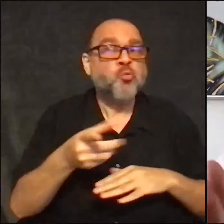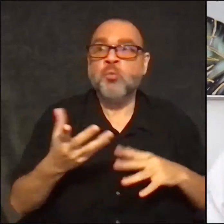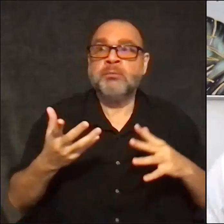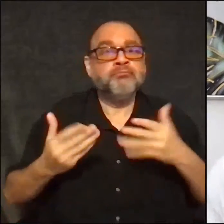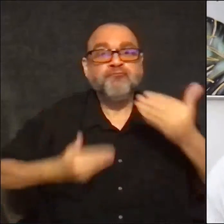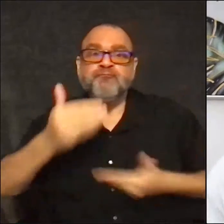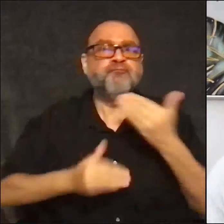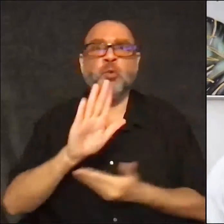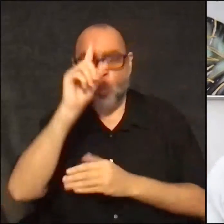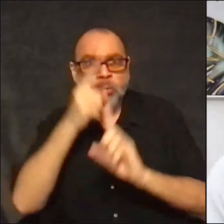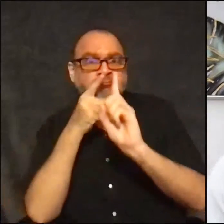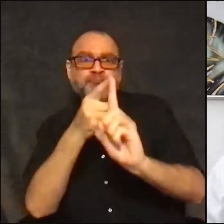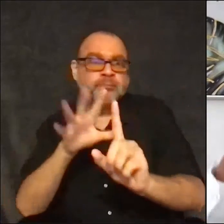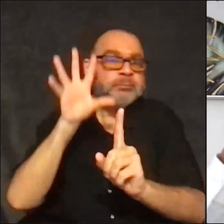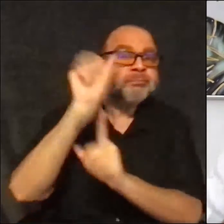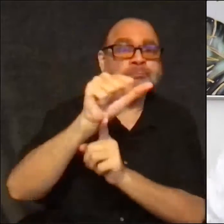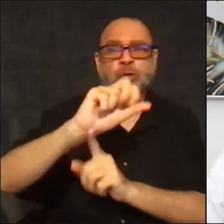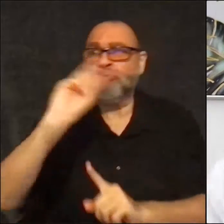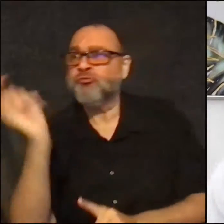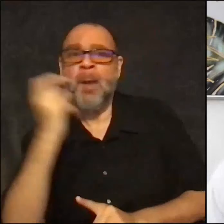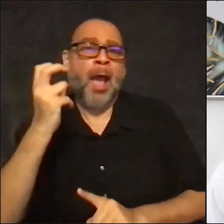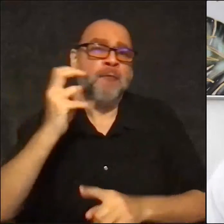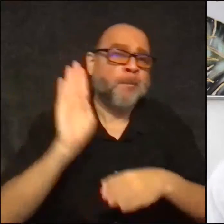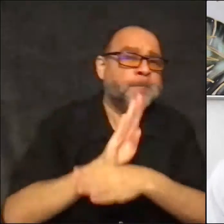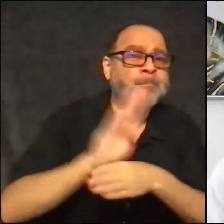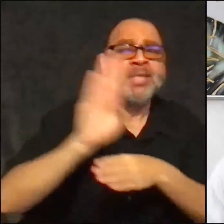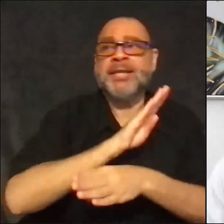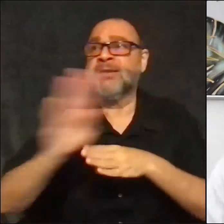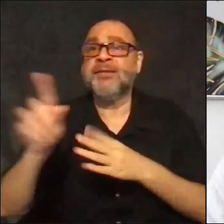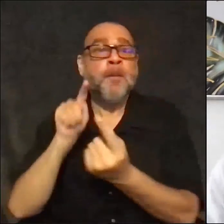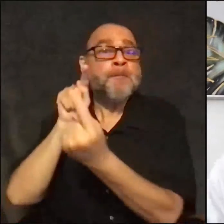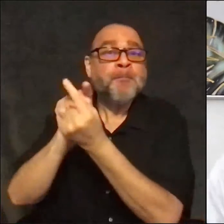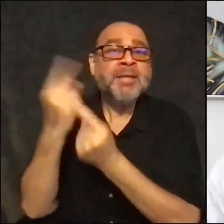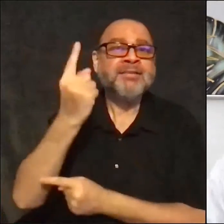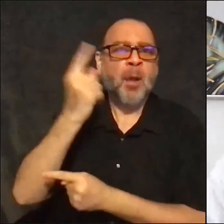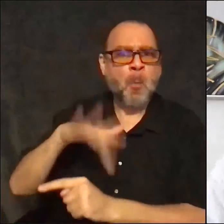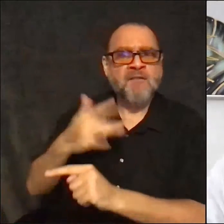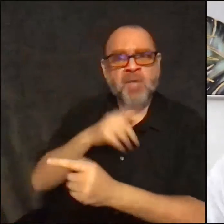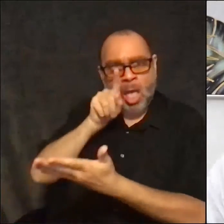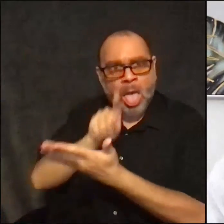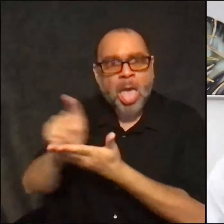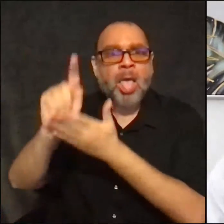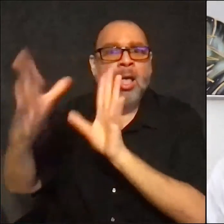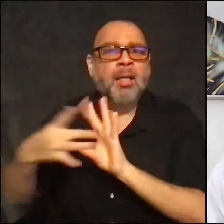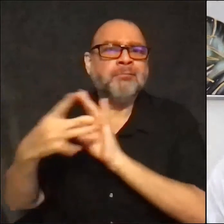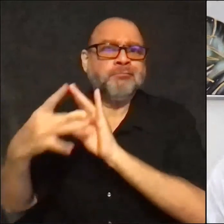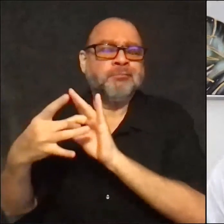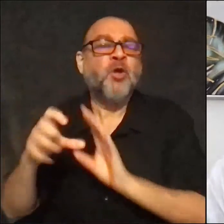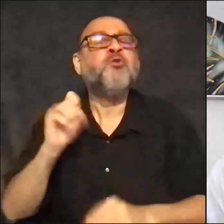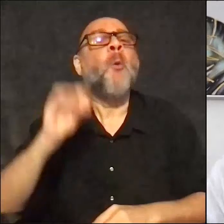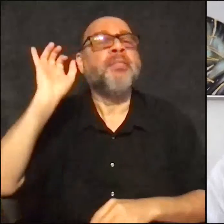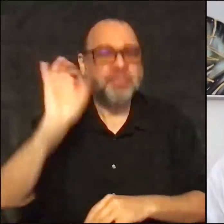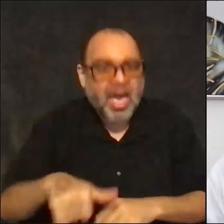lifestyle, meet the partner of your dreams. Action is what's going to make the difference. So that's where we're going to go right now.